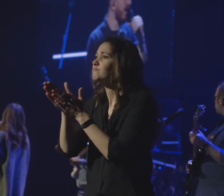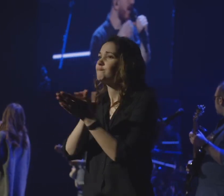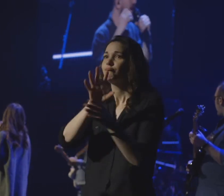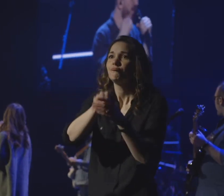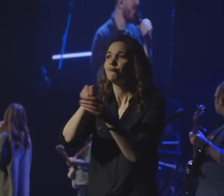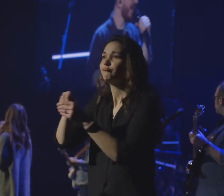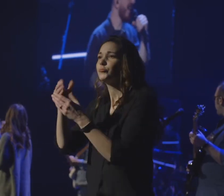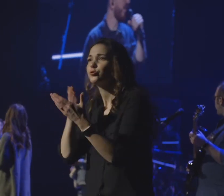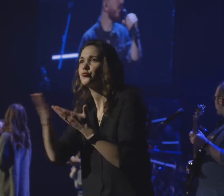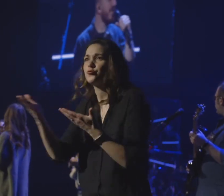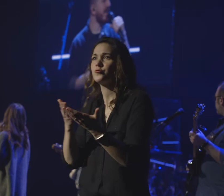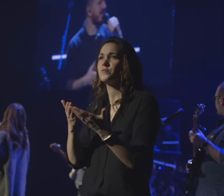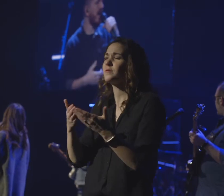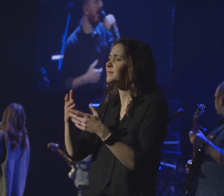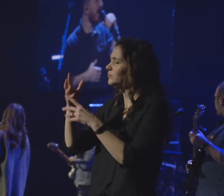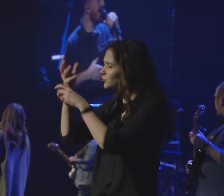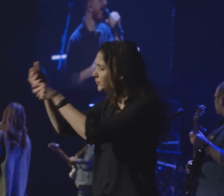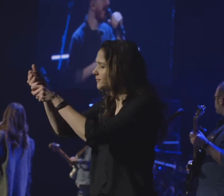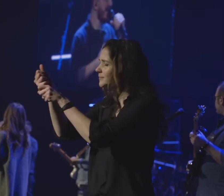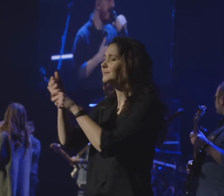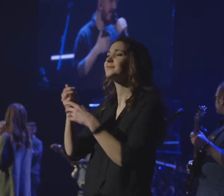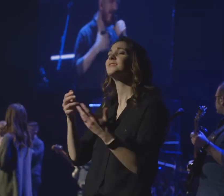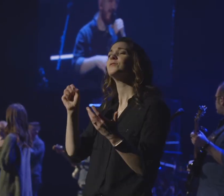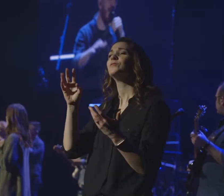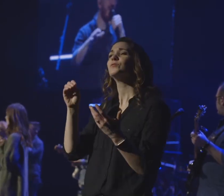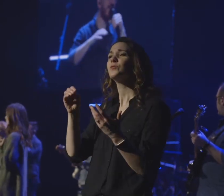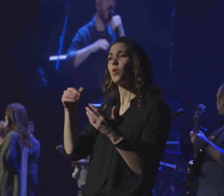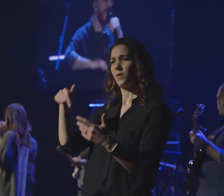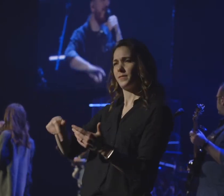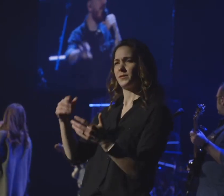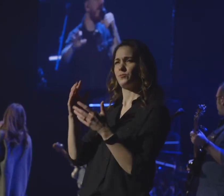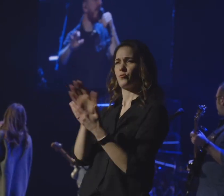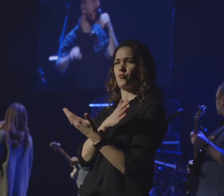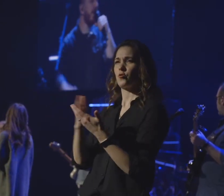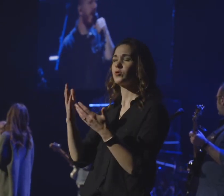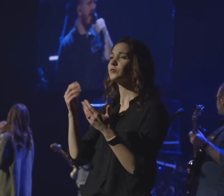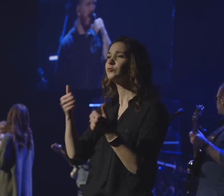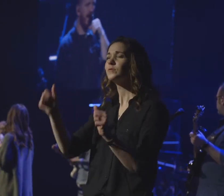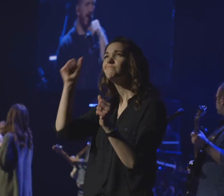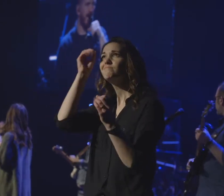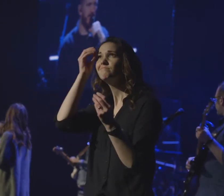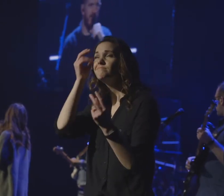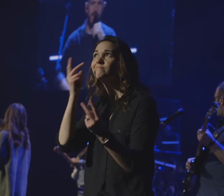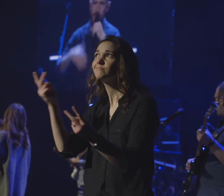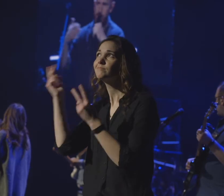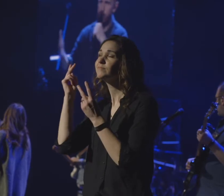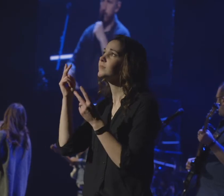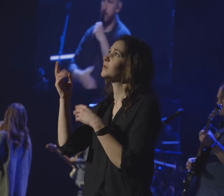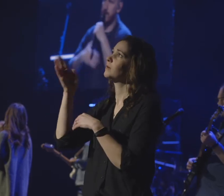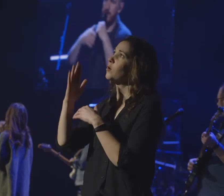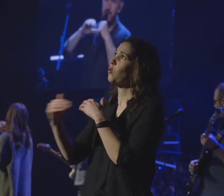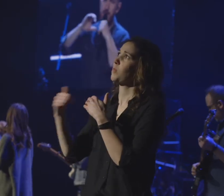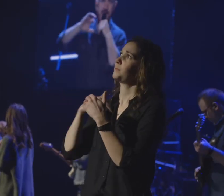song, reflect on those things that are God's calling you just to lay before him. And as we go